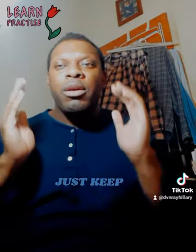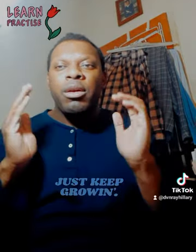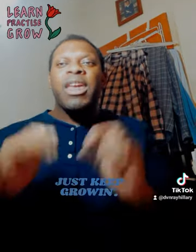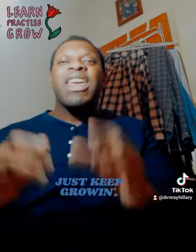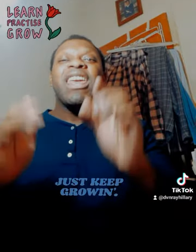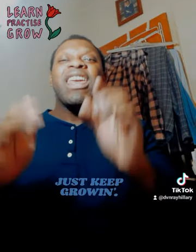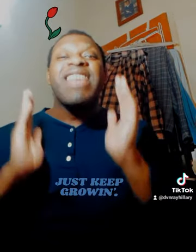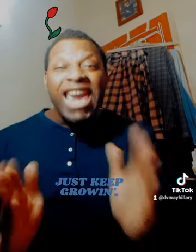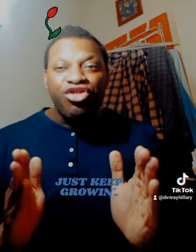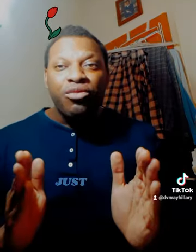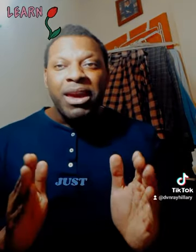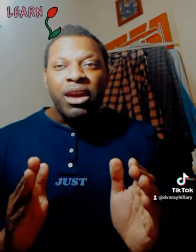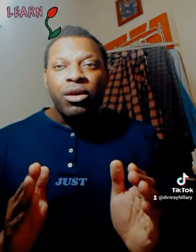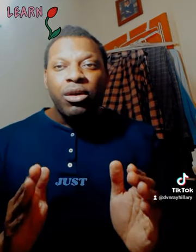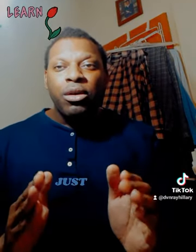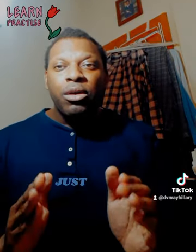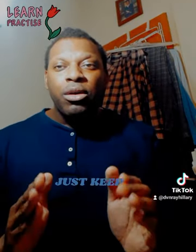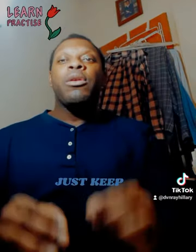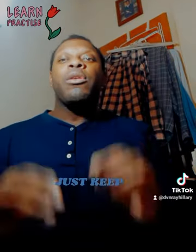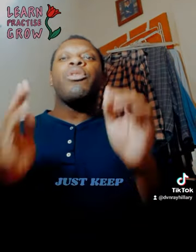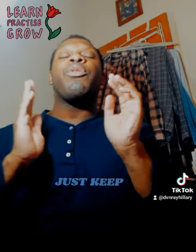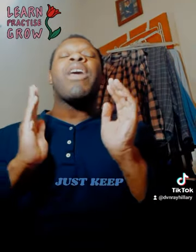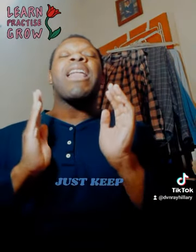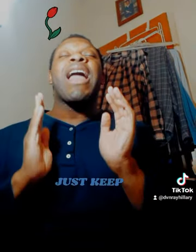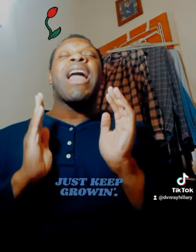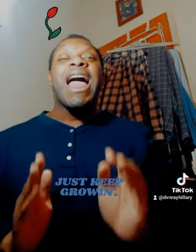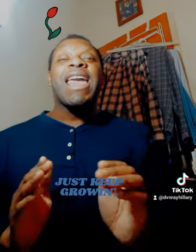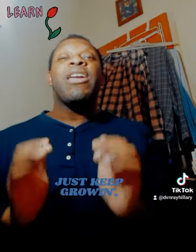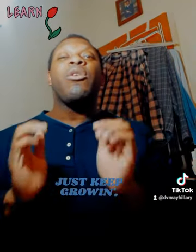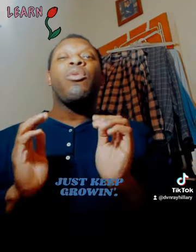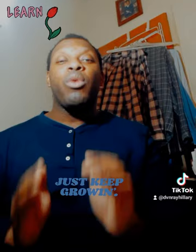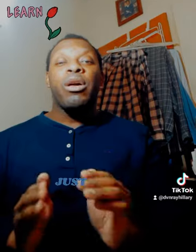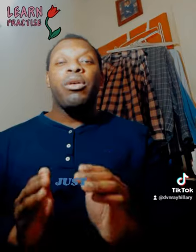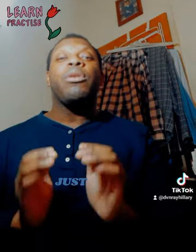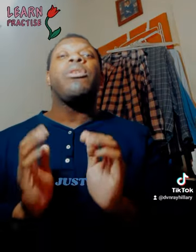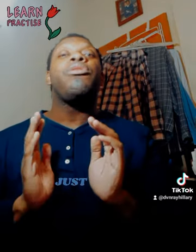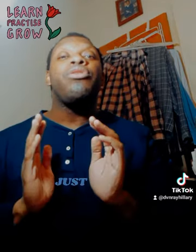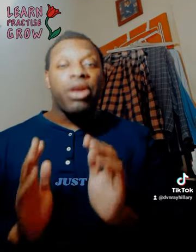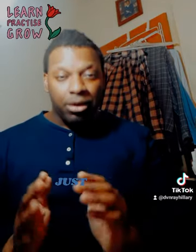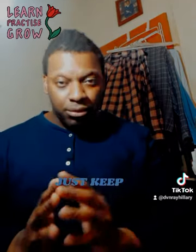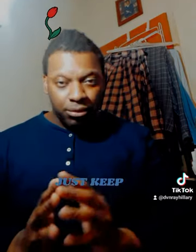Teach me so that I will know.